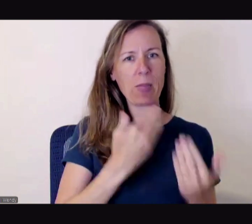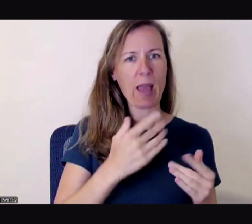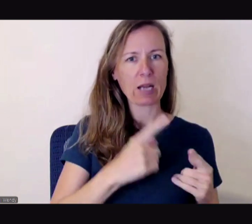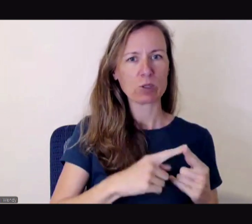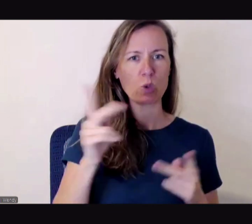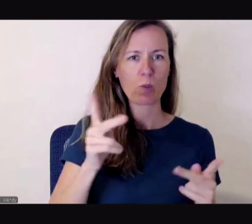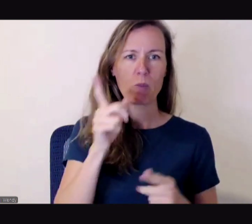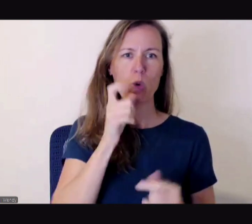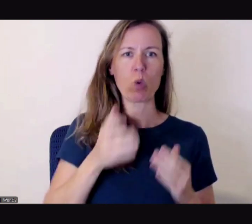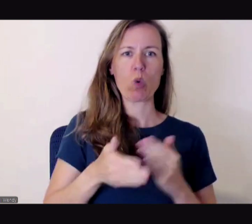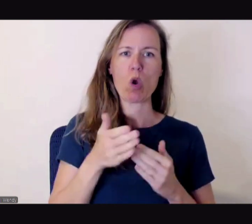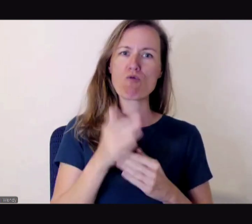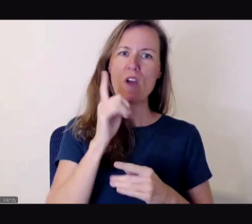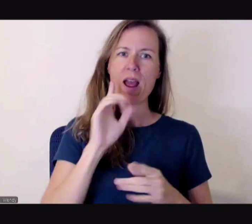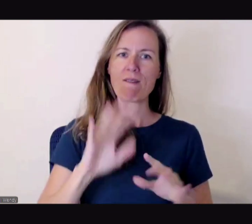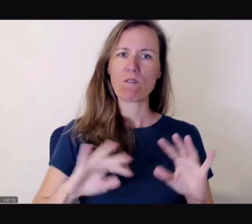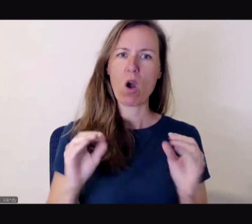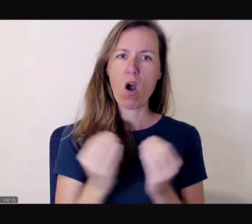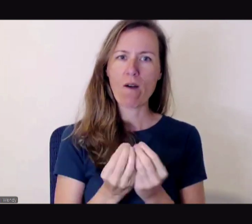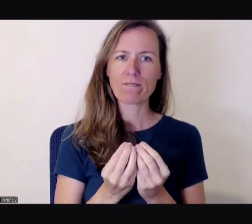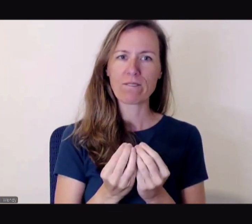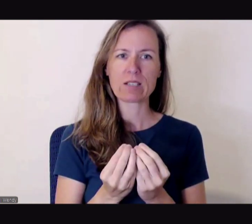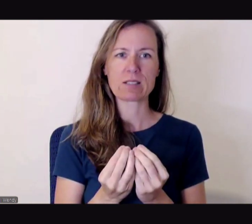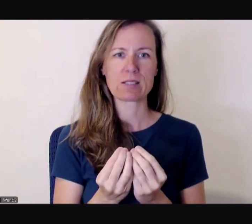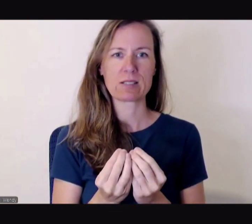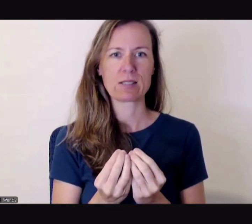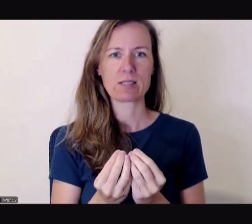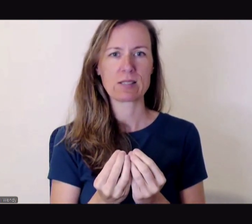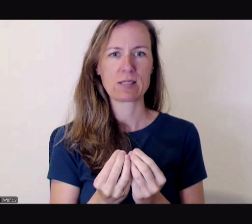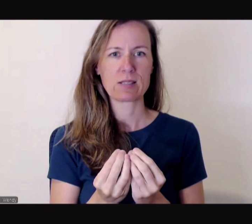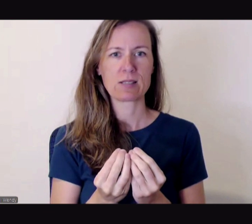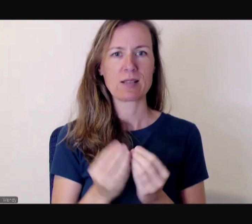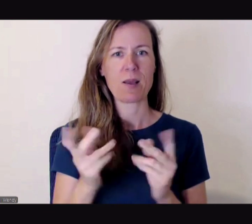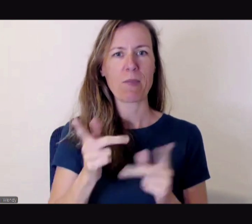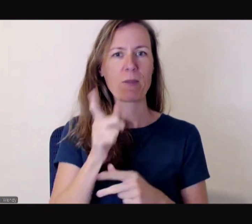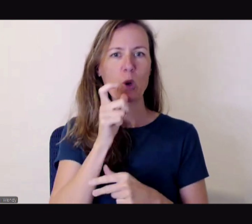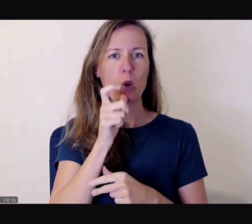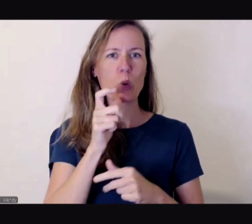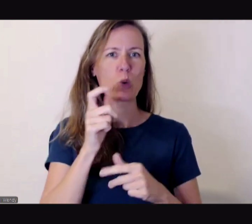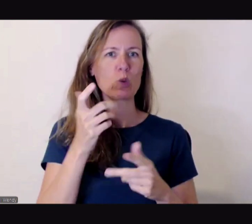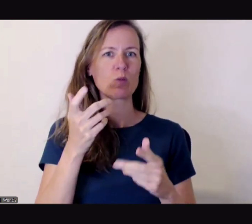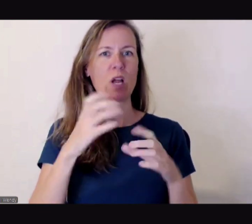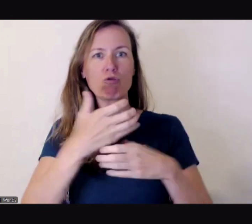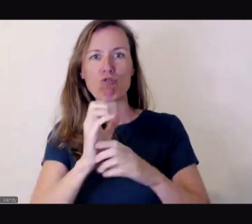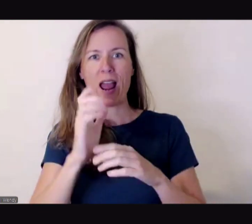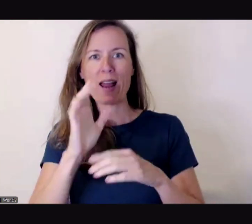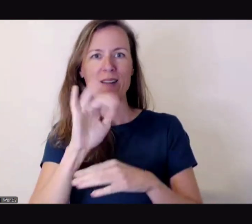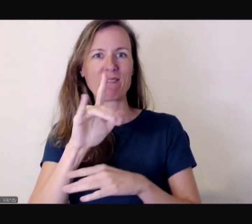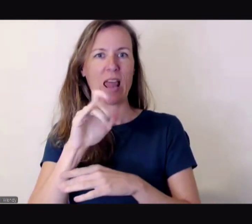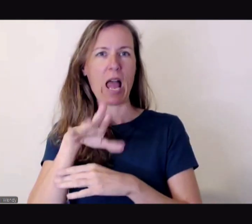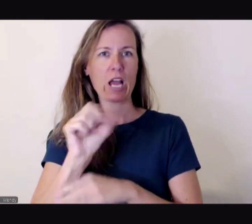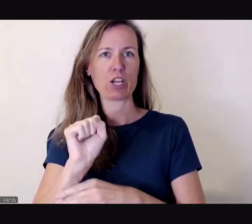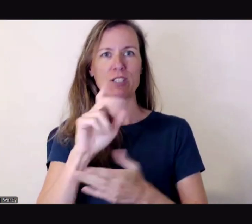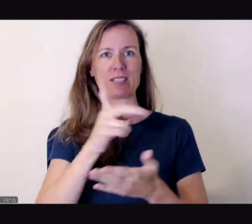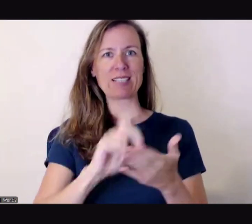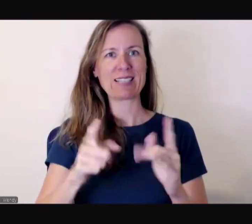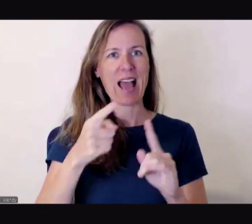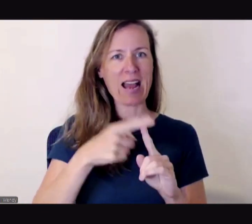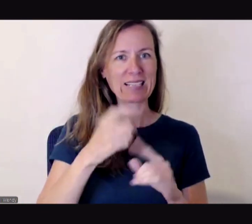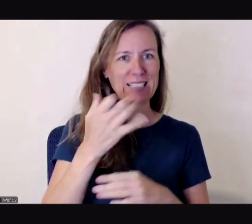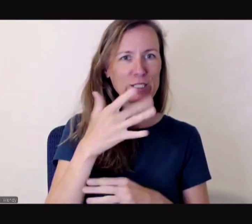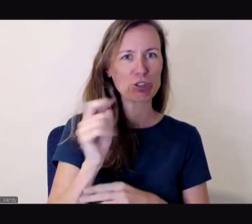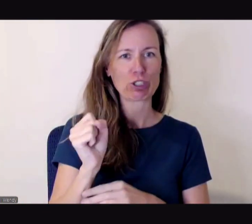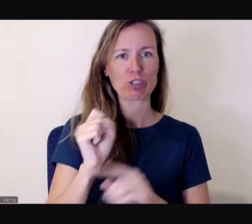money to declare their candidacy, create flyers, post yard signs, design T-shirts, attend multiple meet and